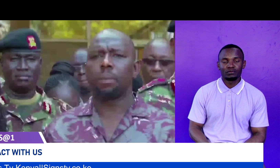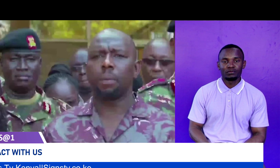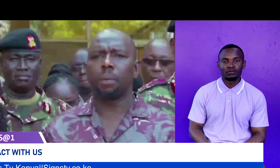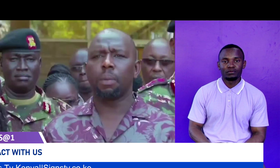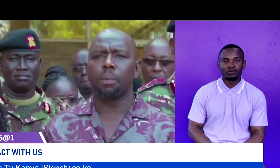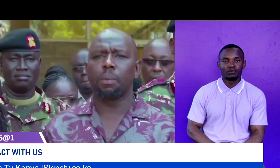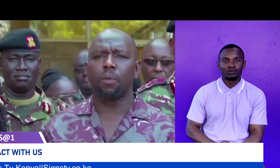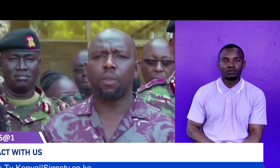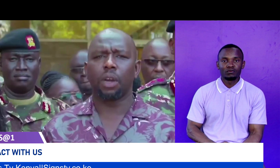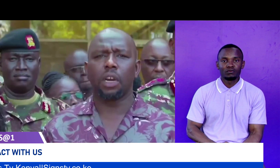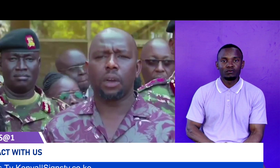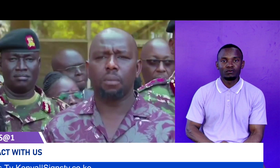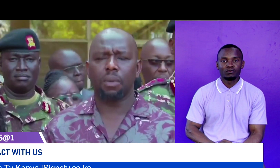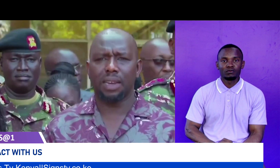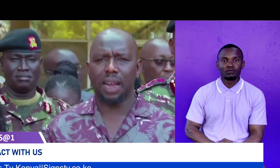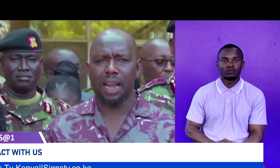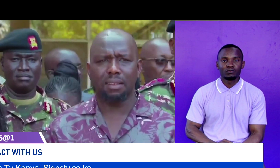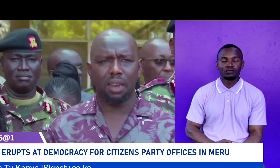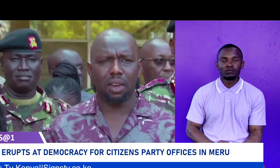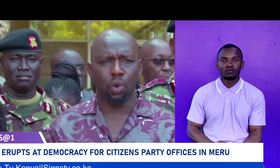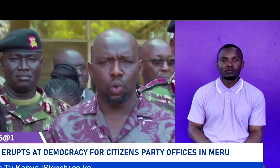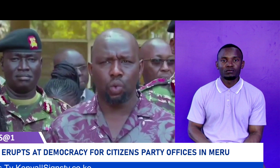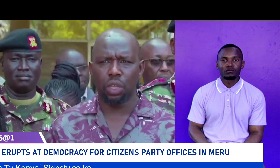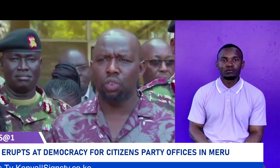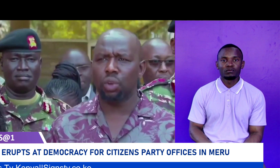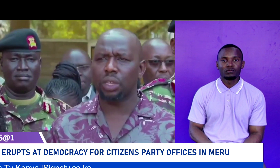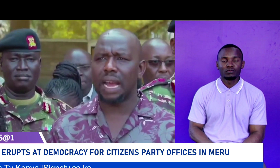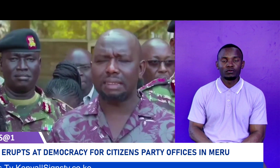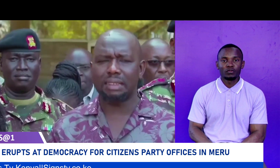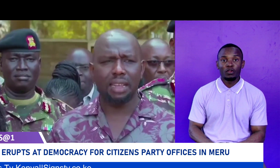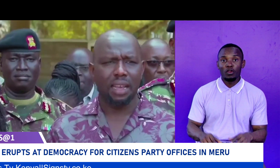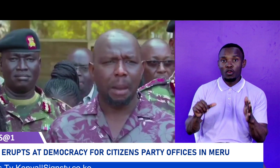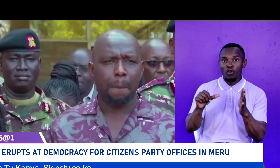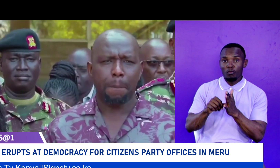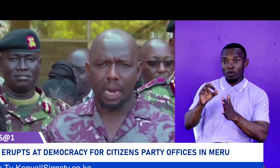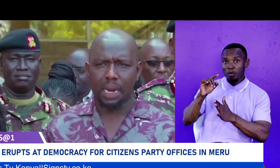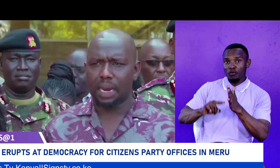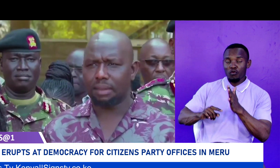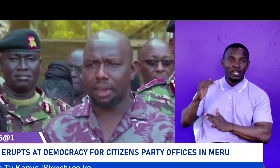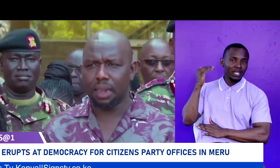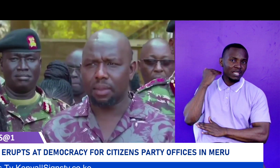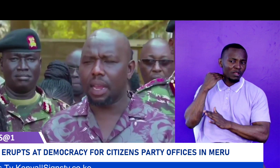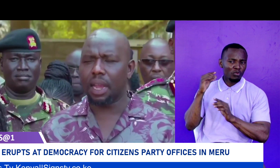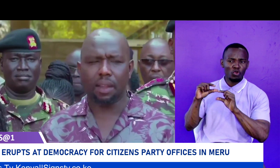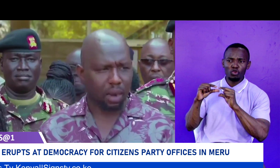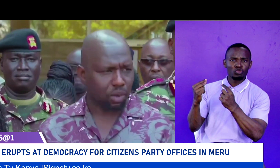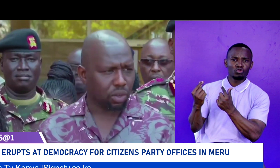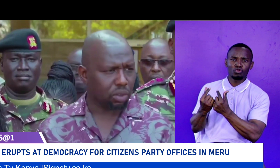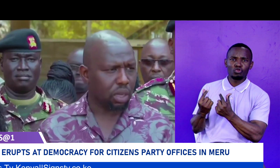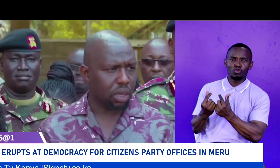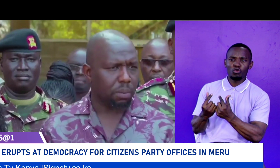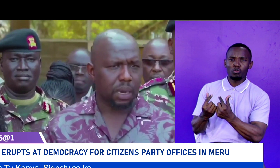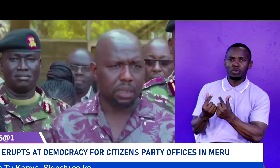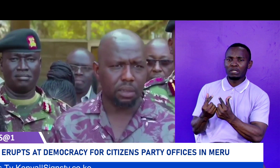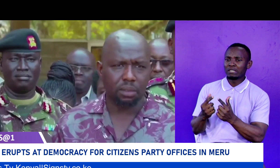The problem of gangs and goons is not as bad as the three other counties, but it is